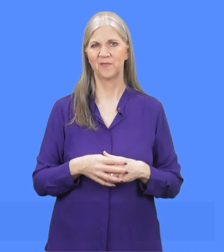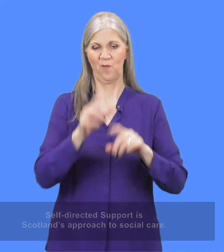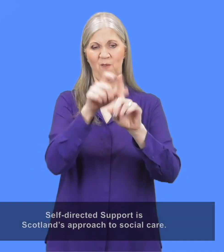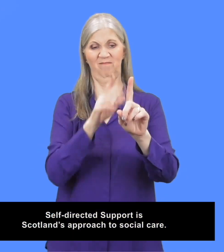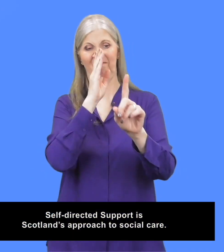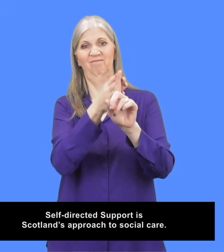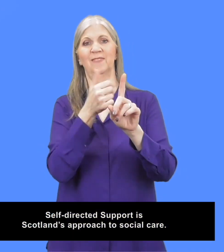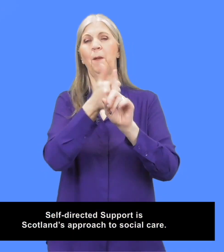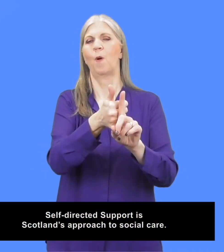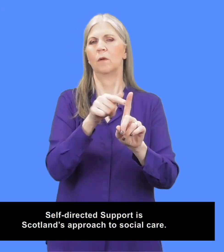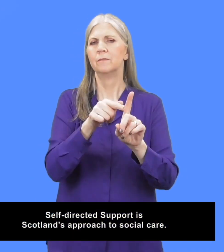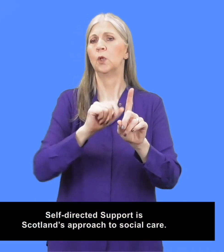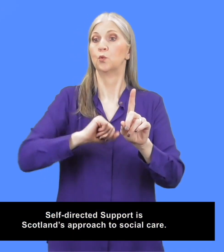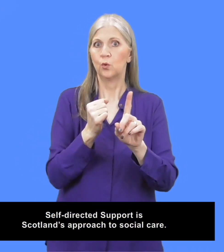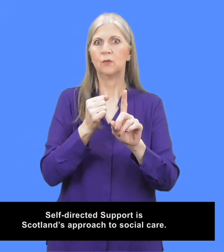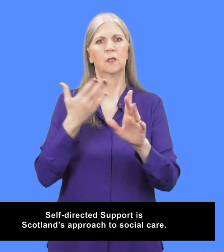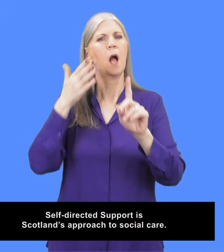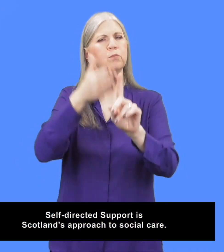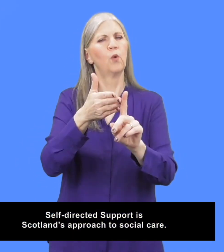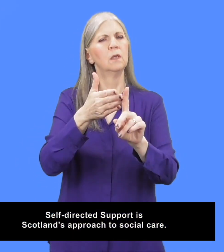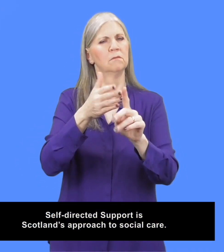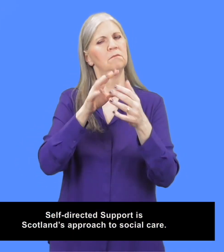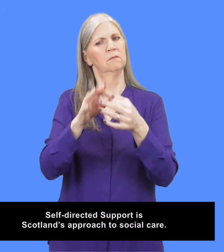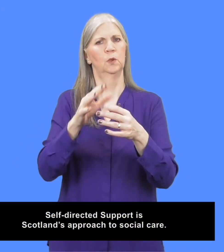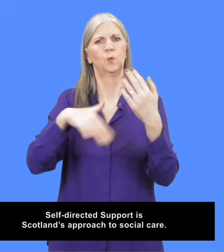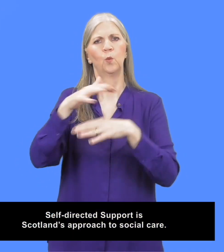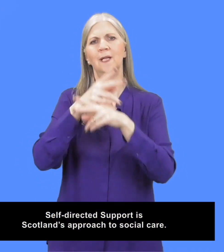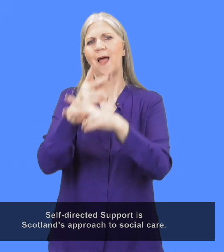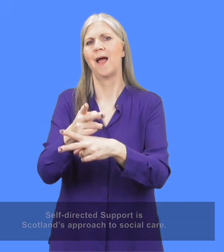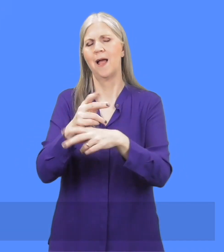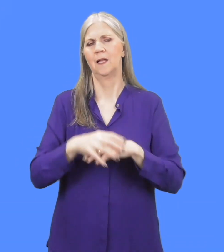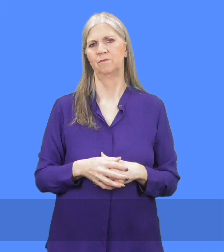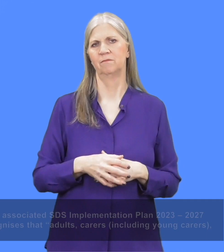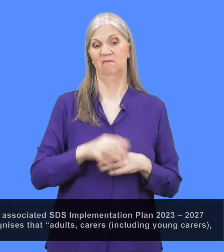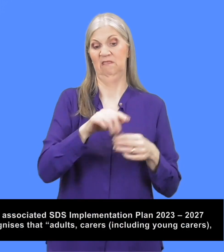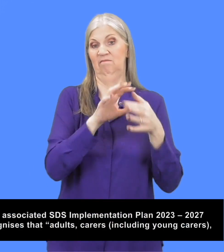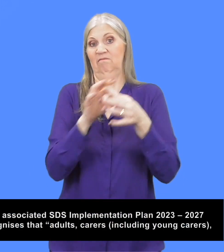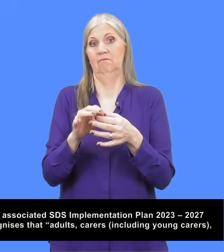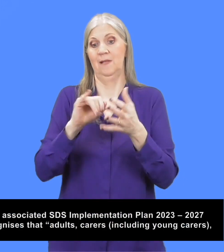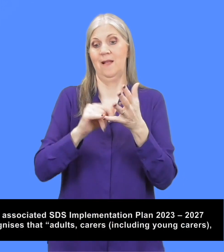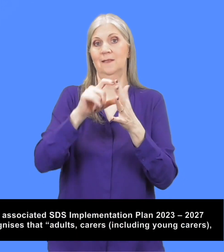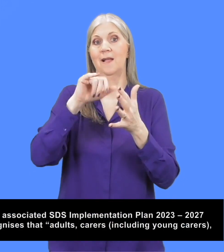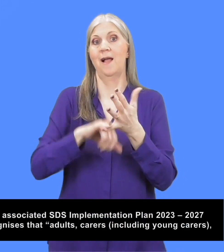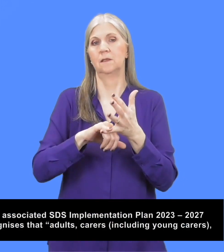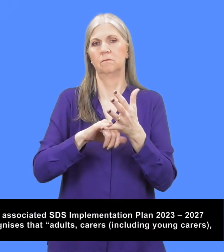Self-directed support is Scotland's approach to social care. The associated SDS Implementation